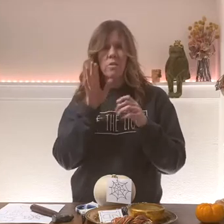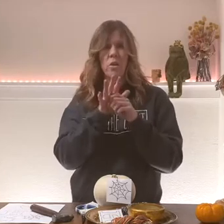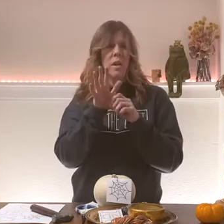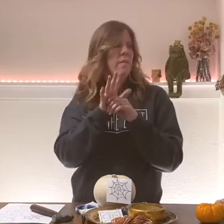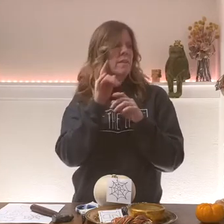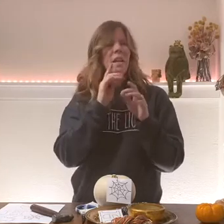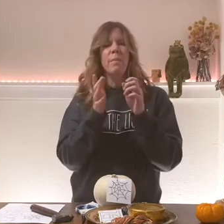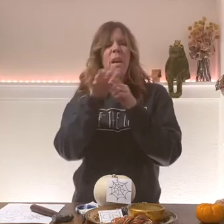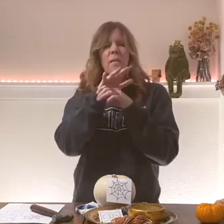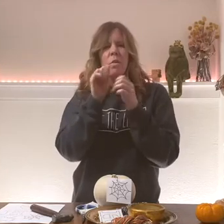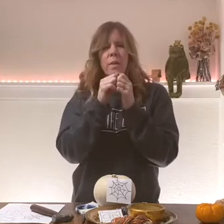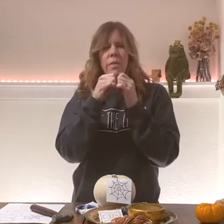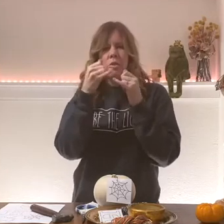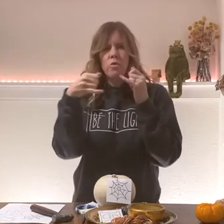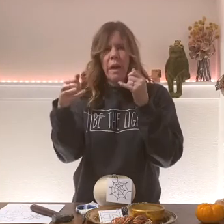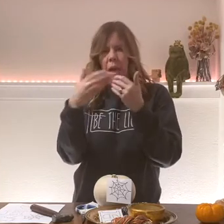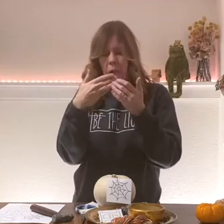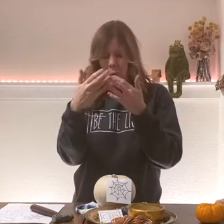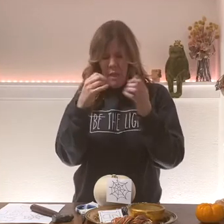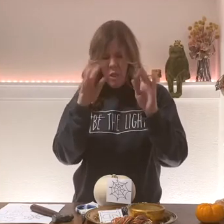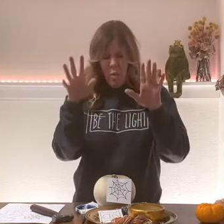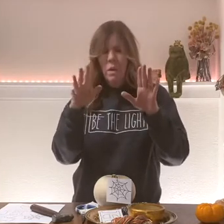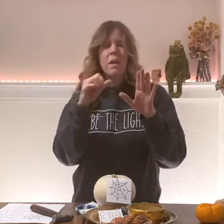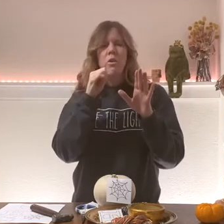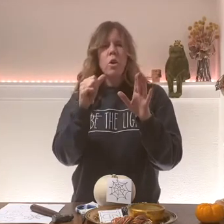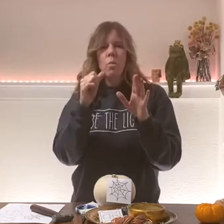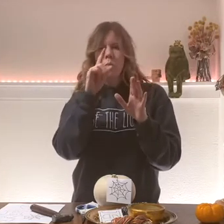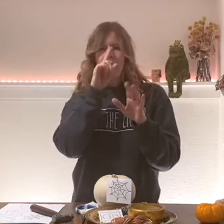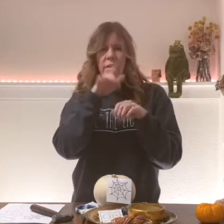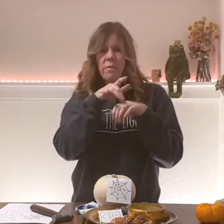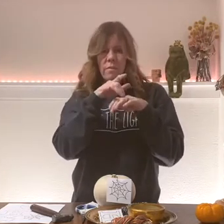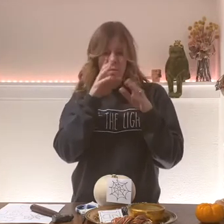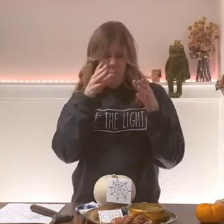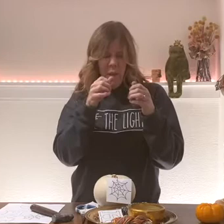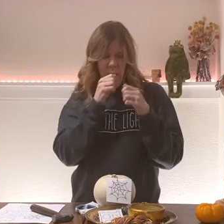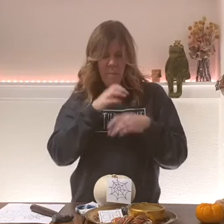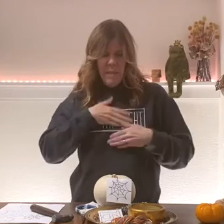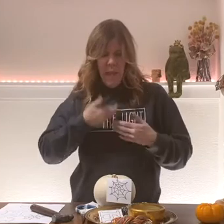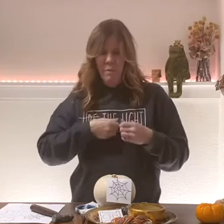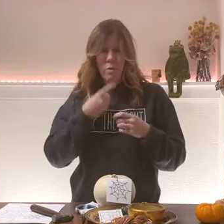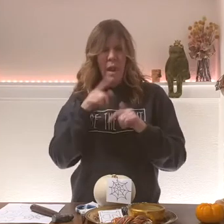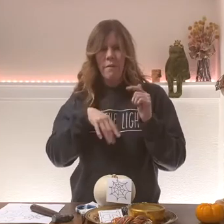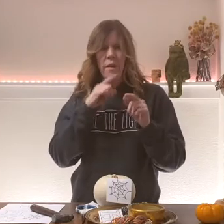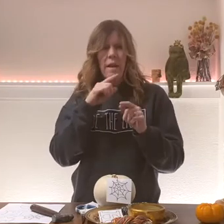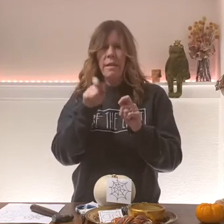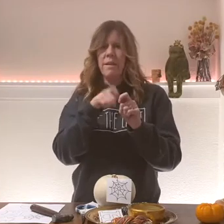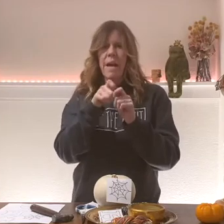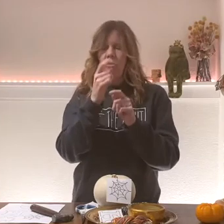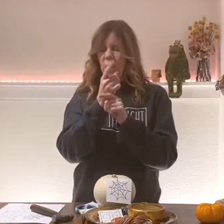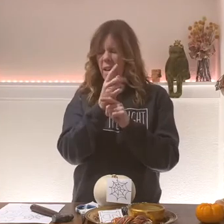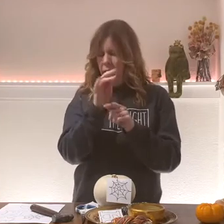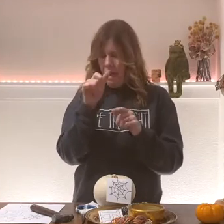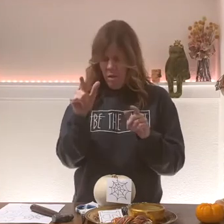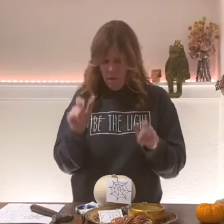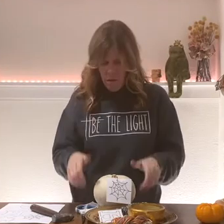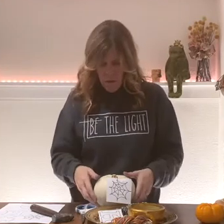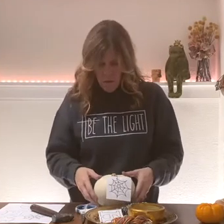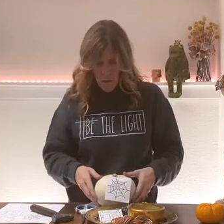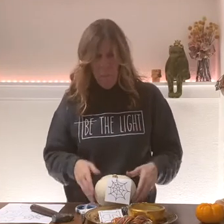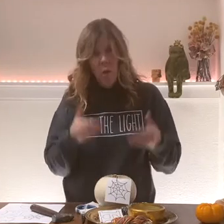enough. It's going to be covered with the string anyway, so don't really get upset if you can't find the exact right nail. So I'm going to go ahead